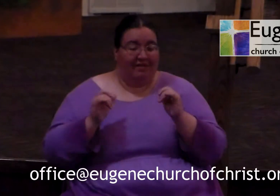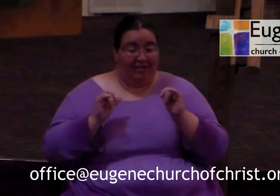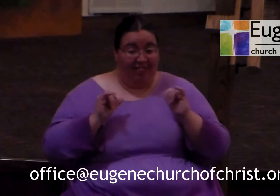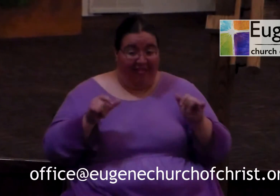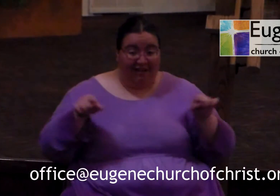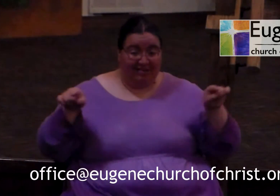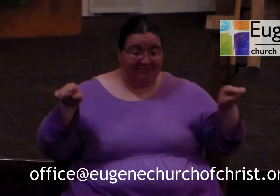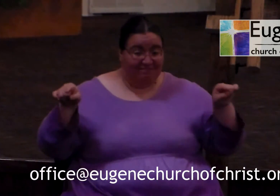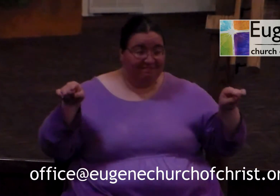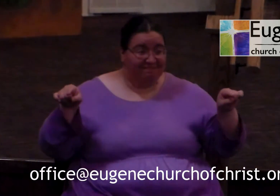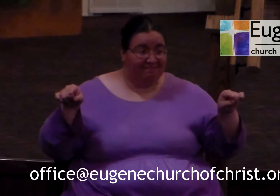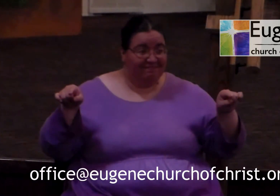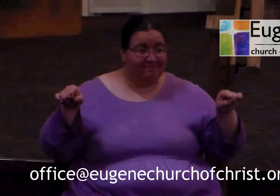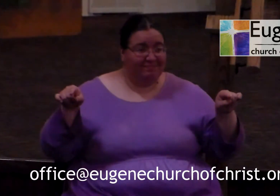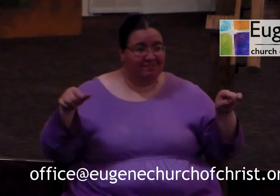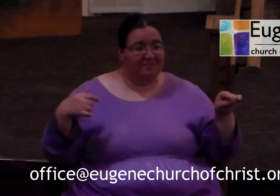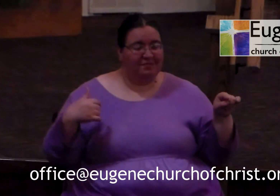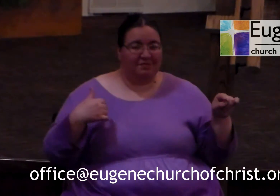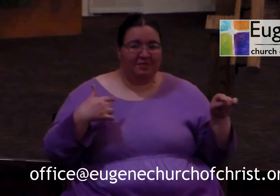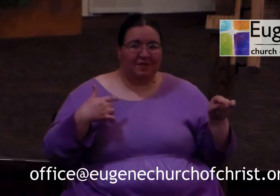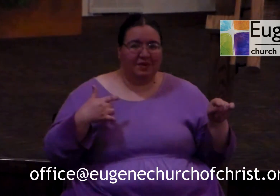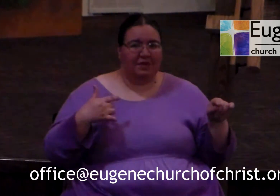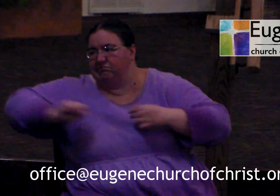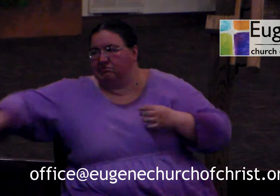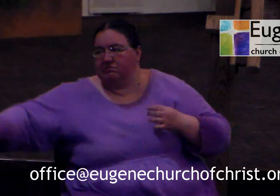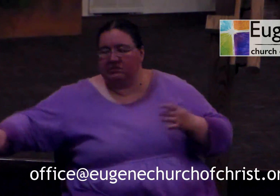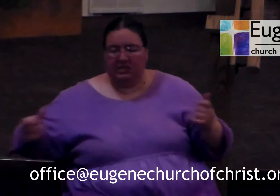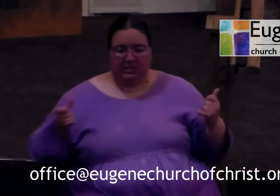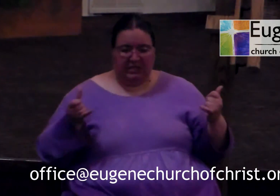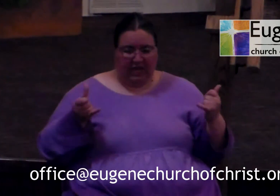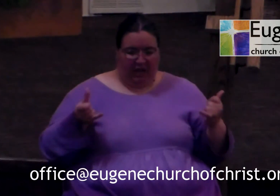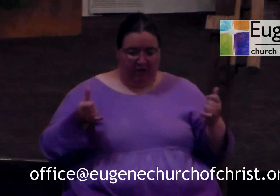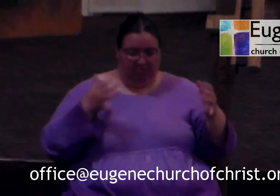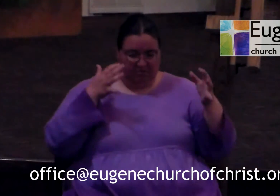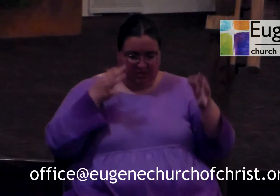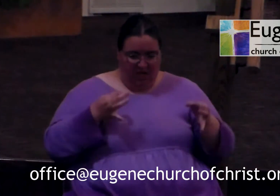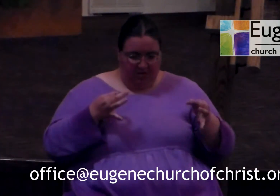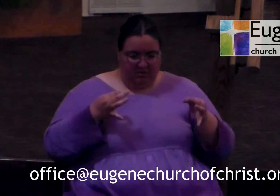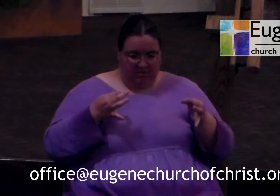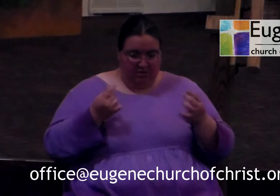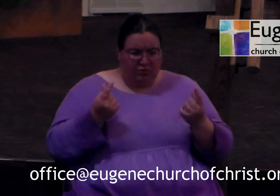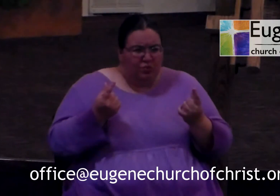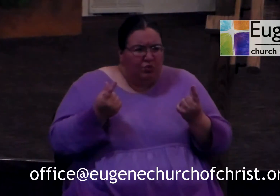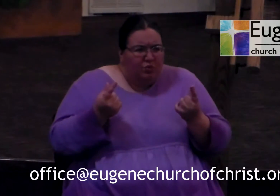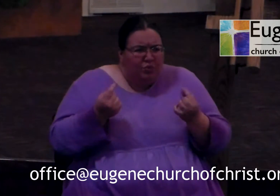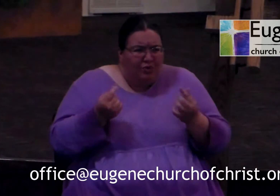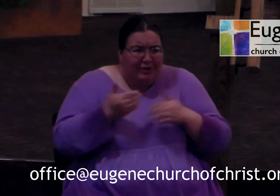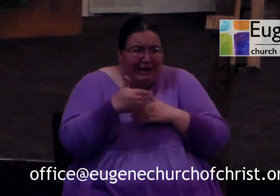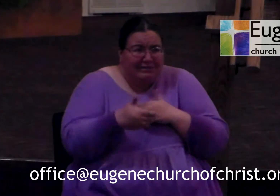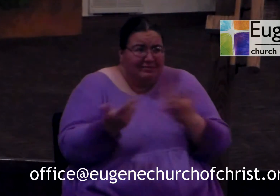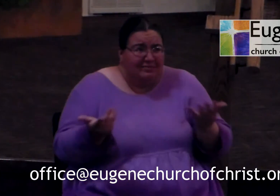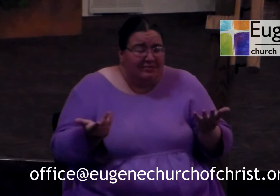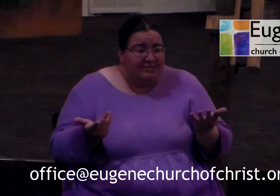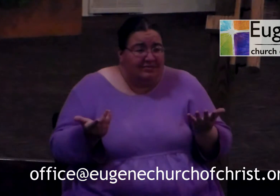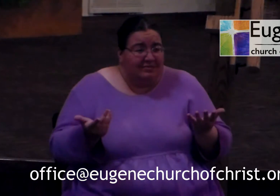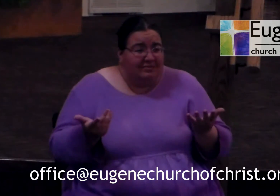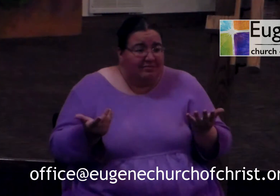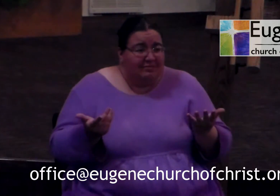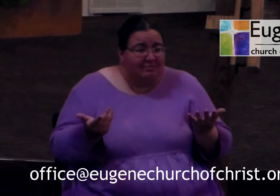We find ourselves just having heard the rooster crow or making the eye contact or having thrown the money back into the temple and running out, and now we have